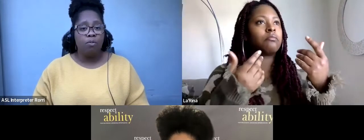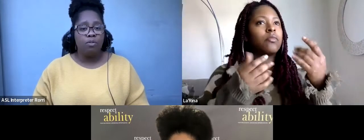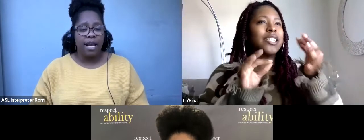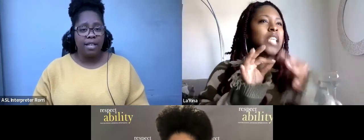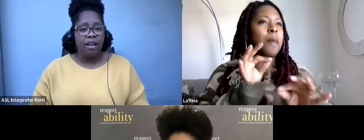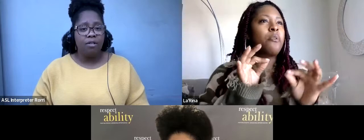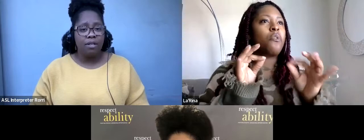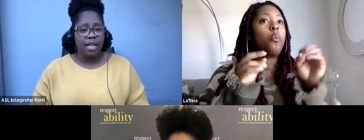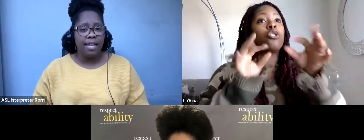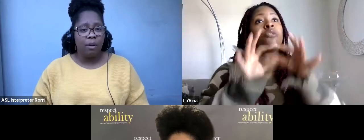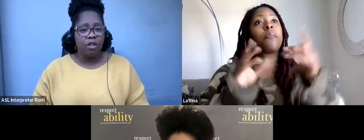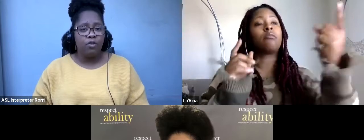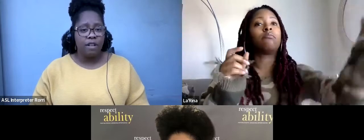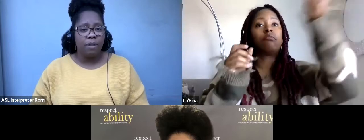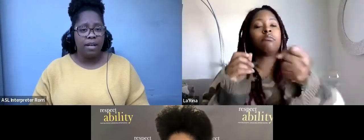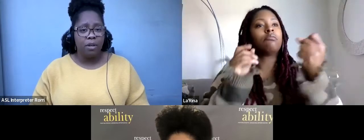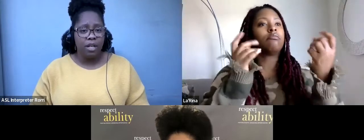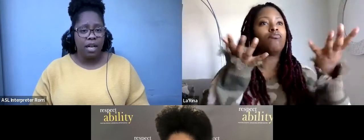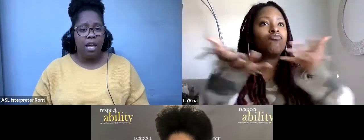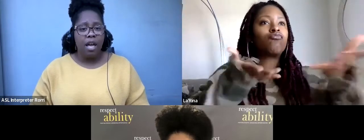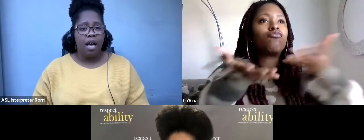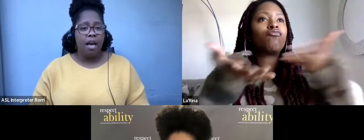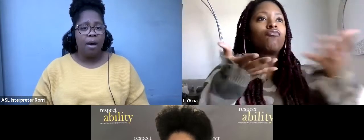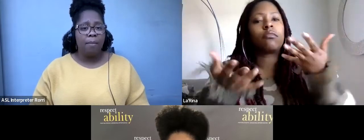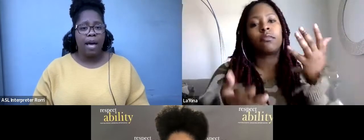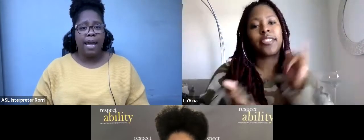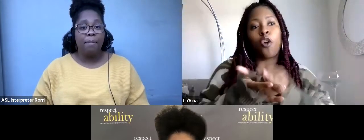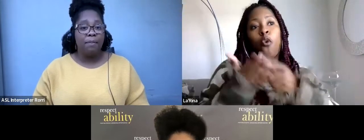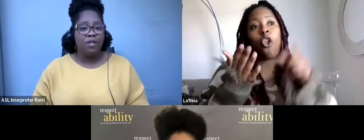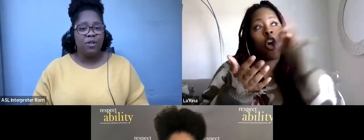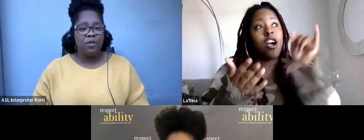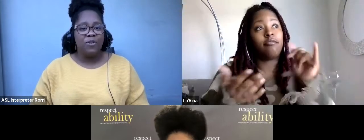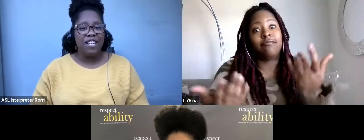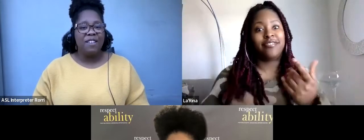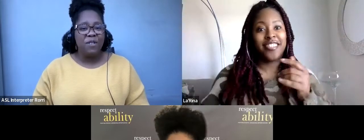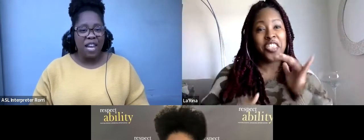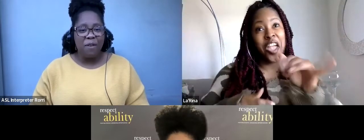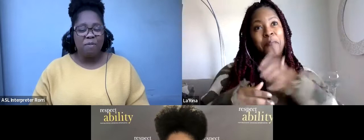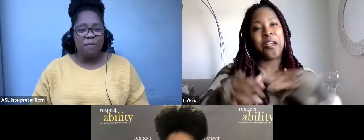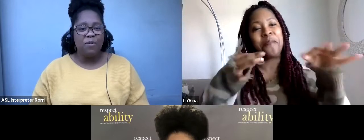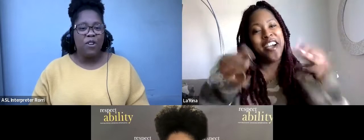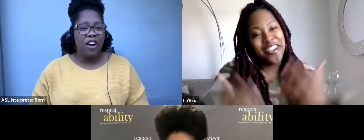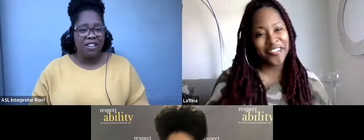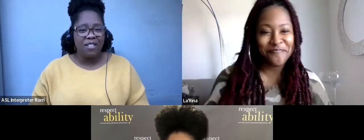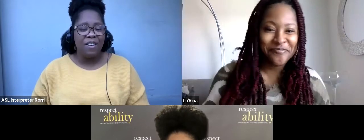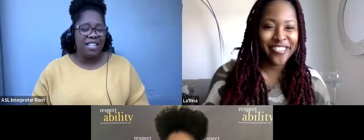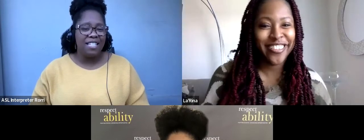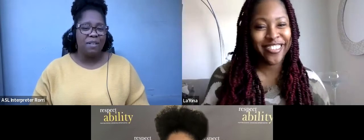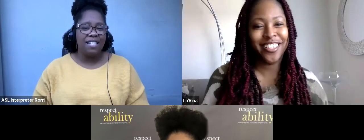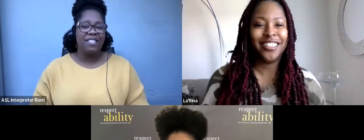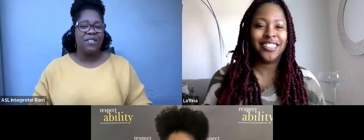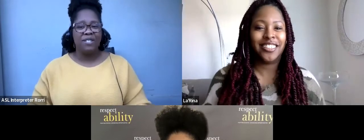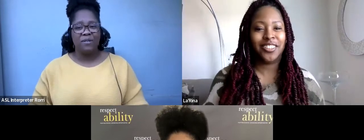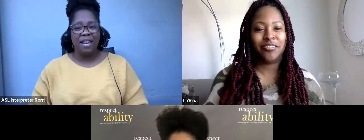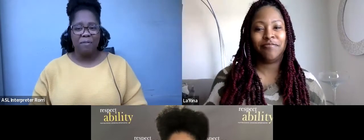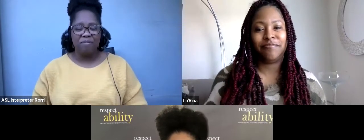know tactile sign language for the deafblind community. I am able to communicate with people regardless of any